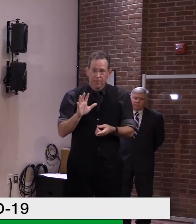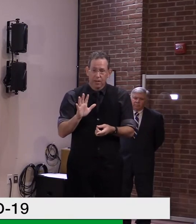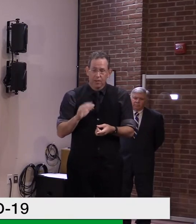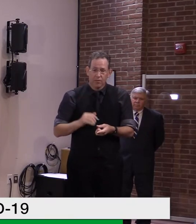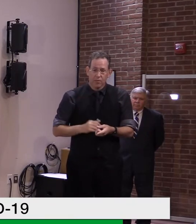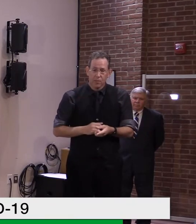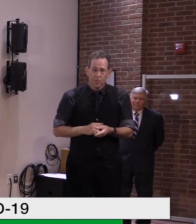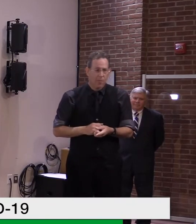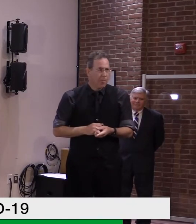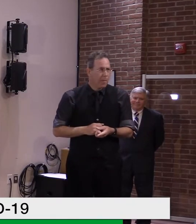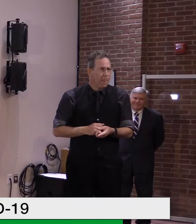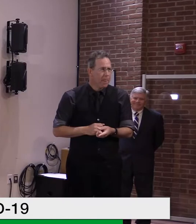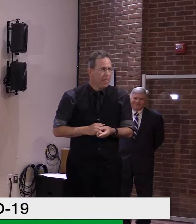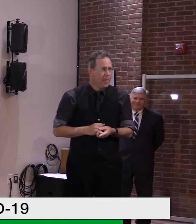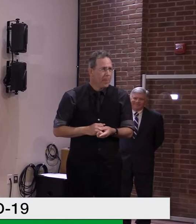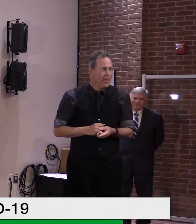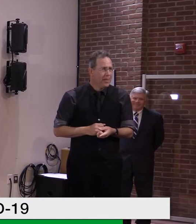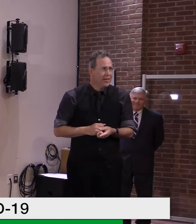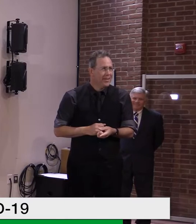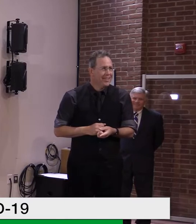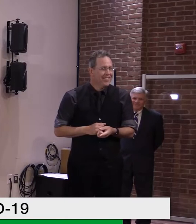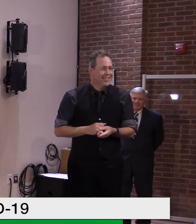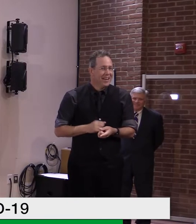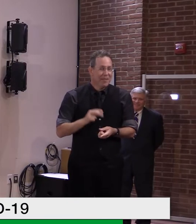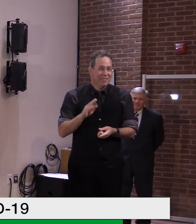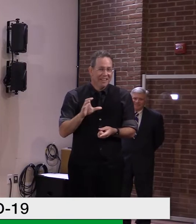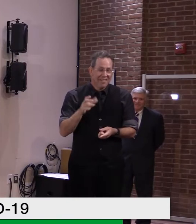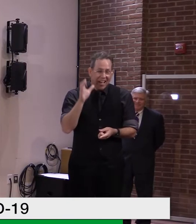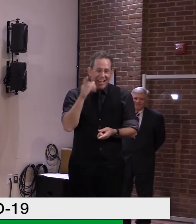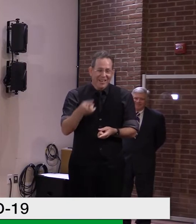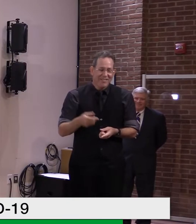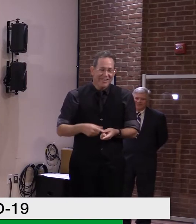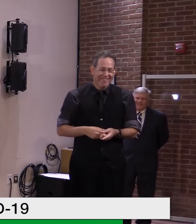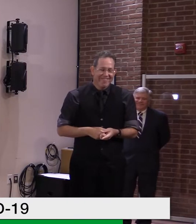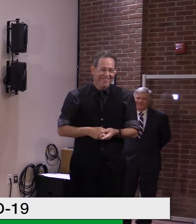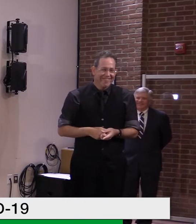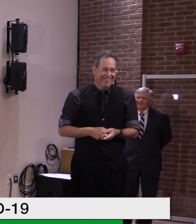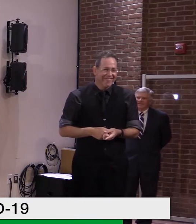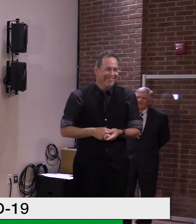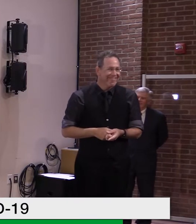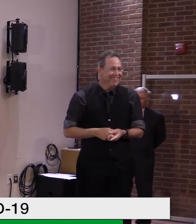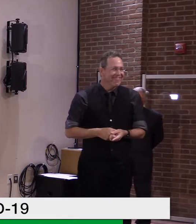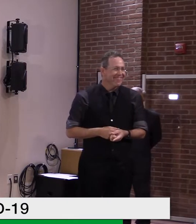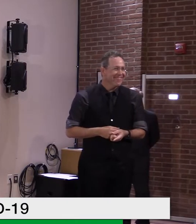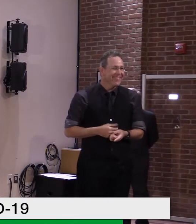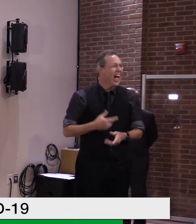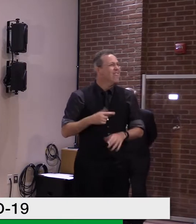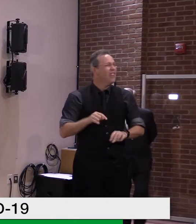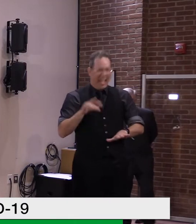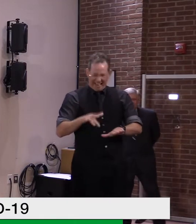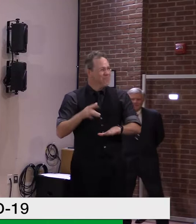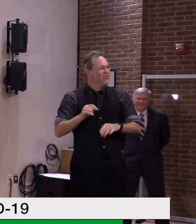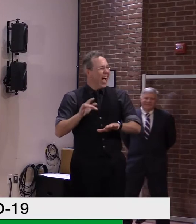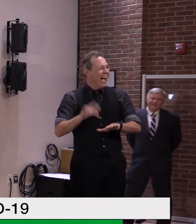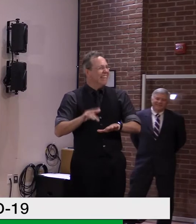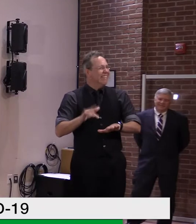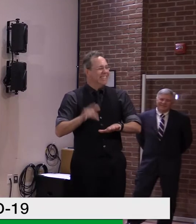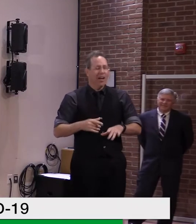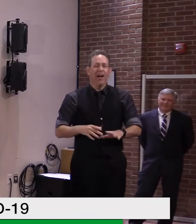We could. This muting thing is going to be the death of me. Do you have any update